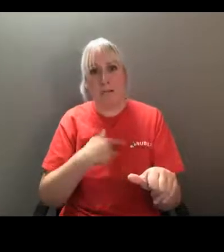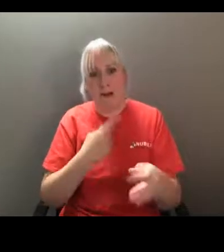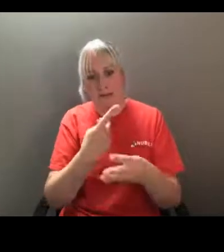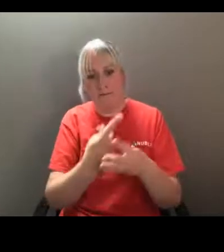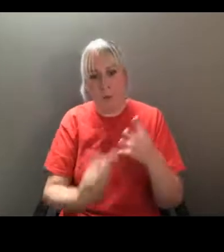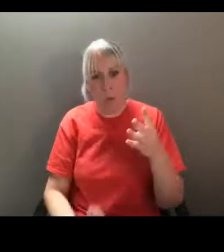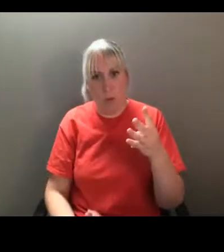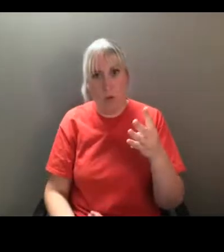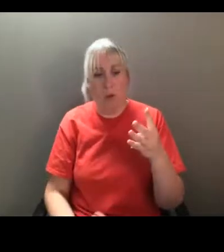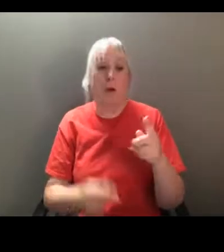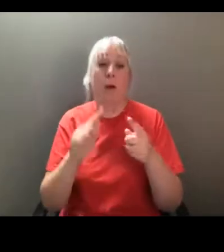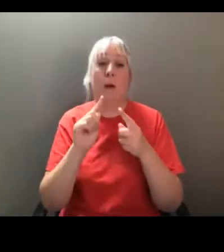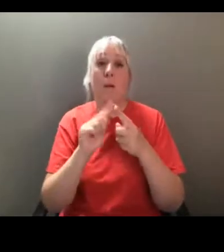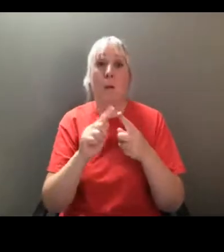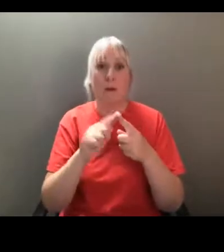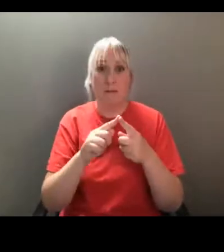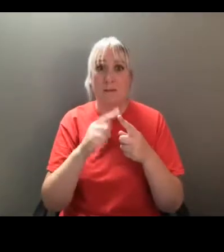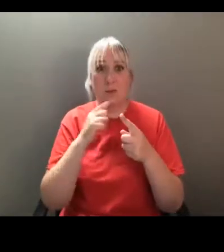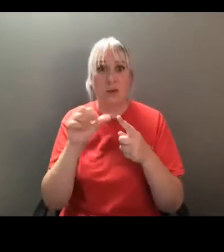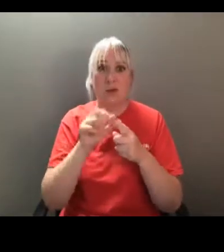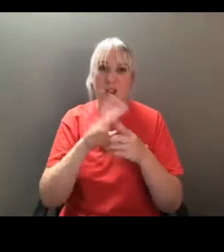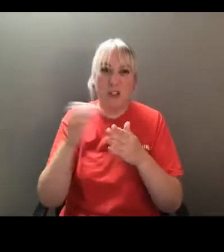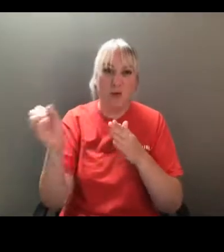capitalism altogether.